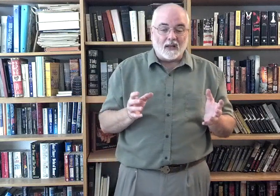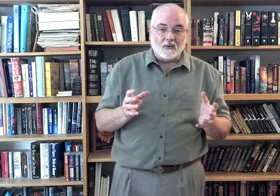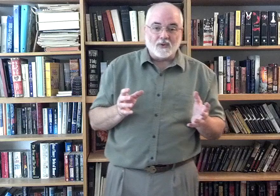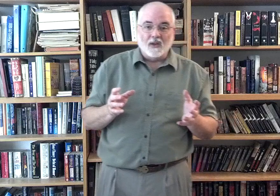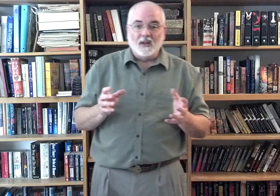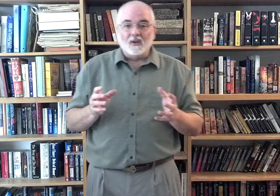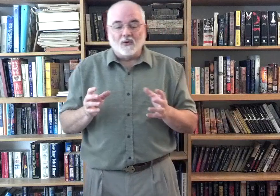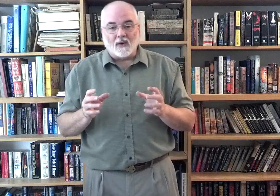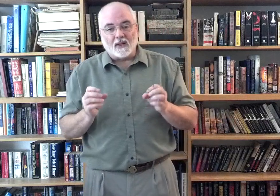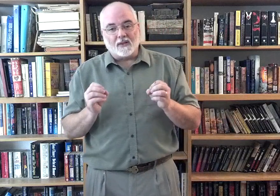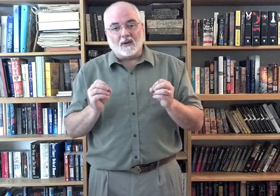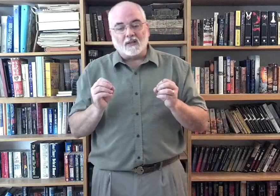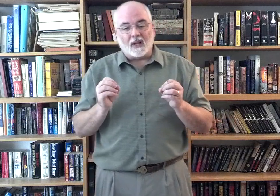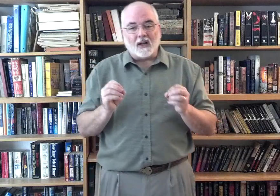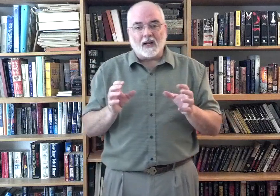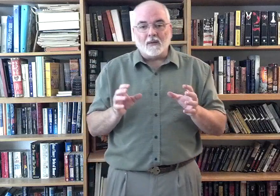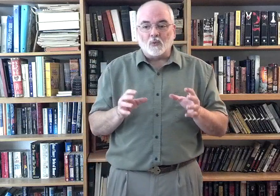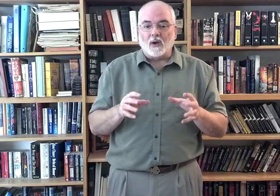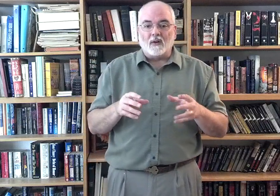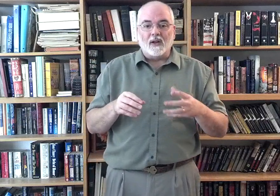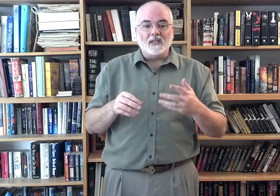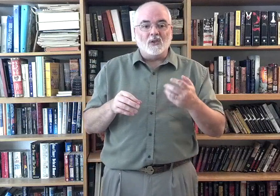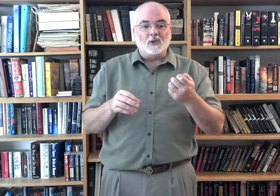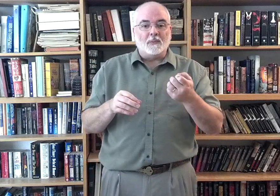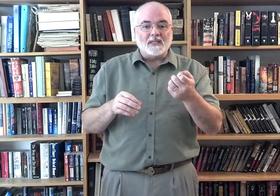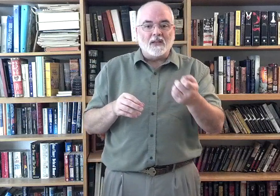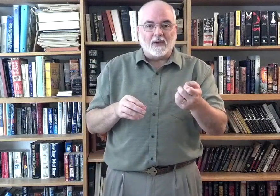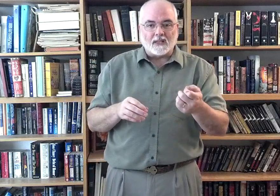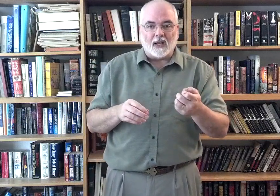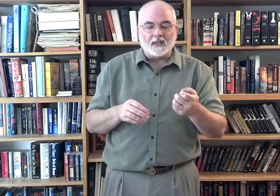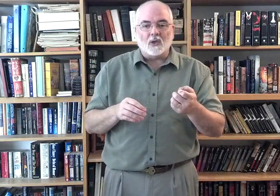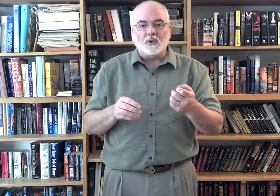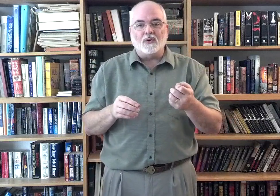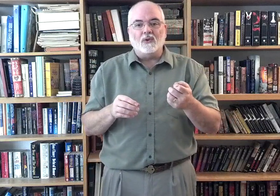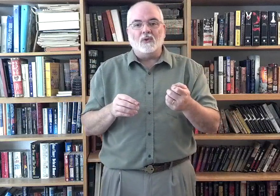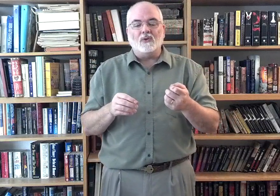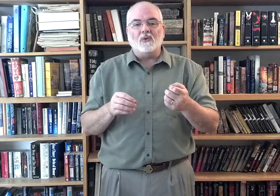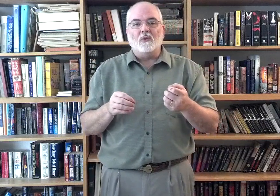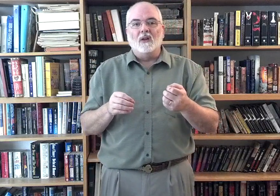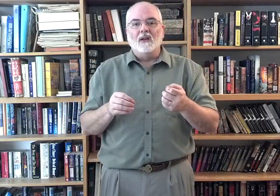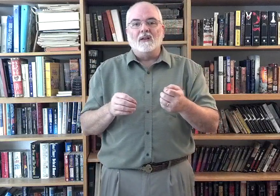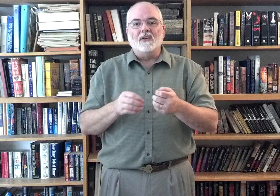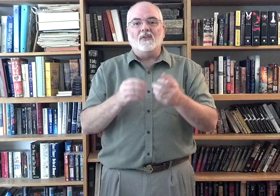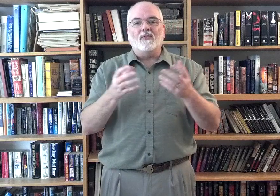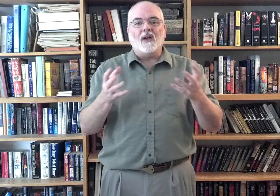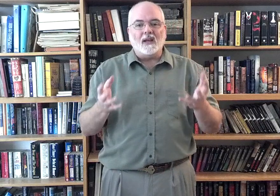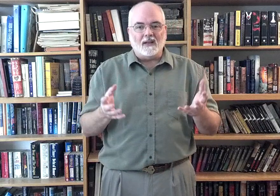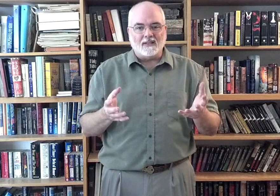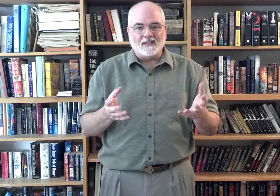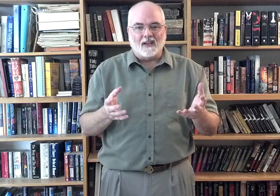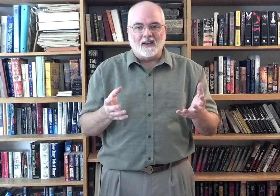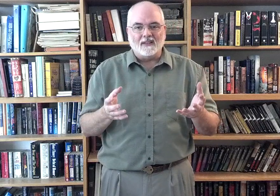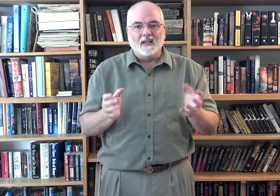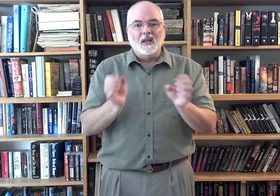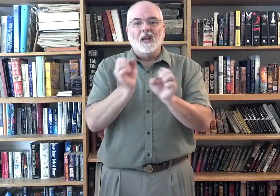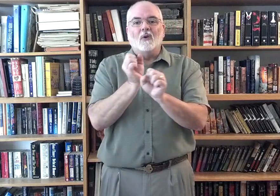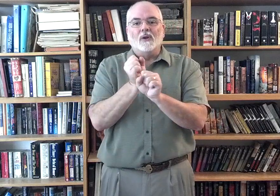No specific signs. So what you do is you define it in signs.